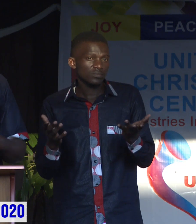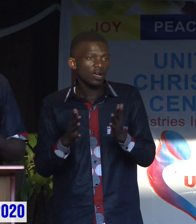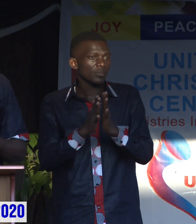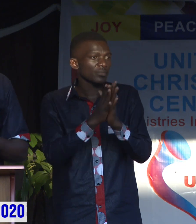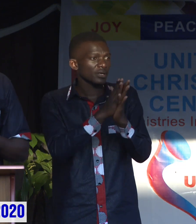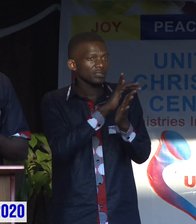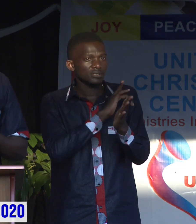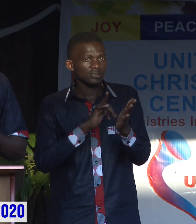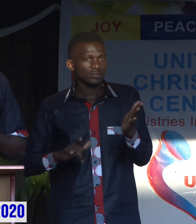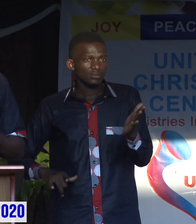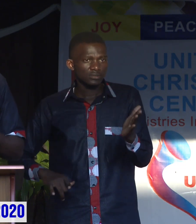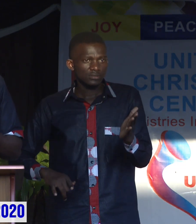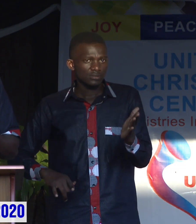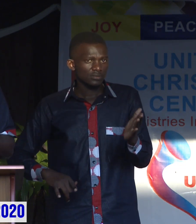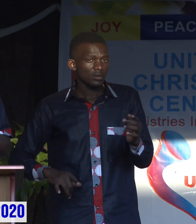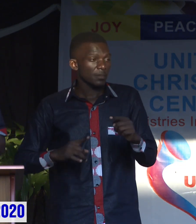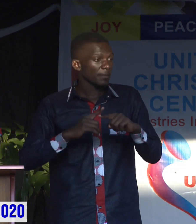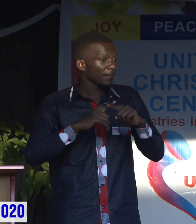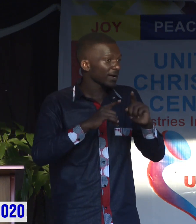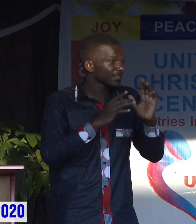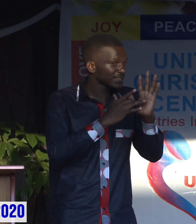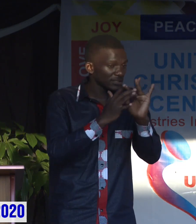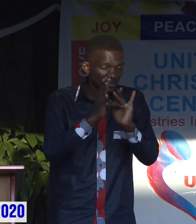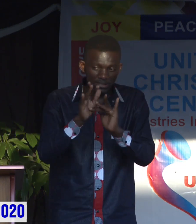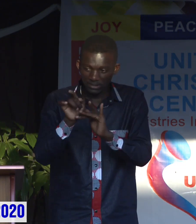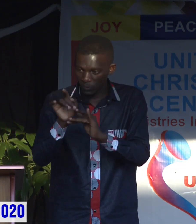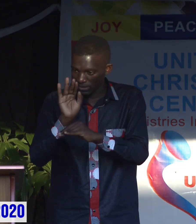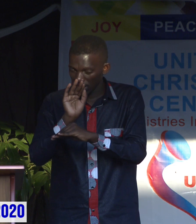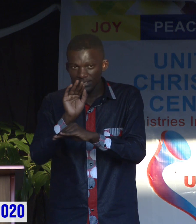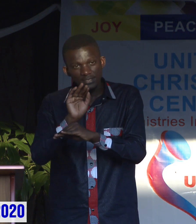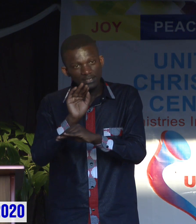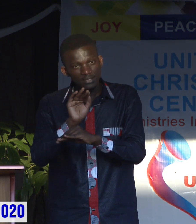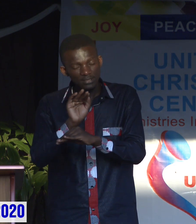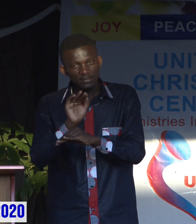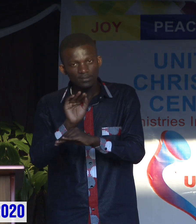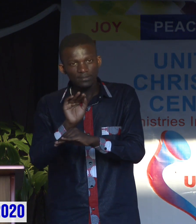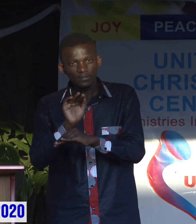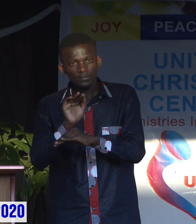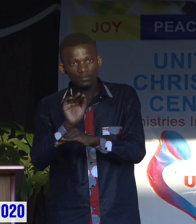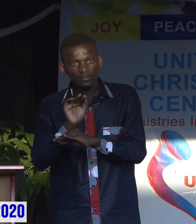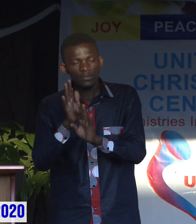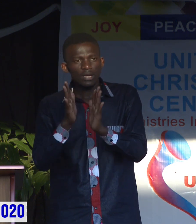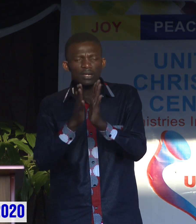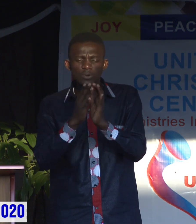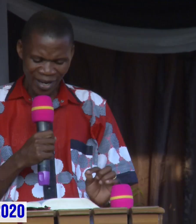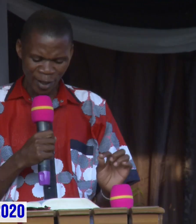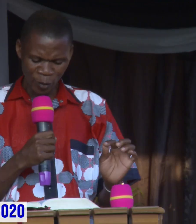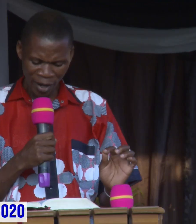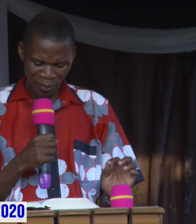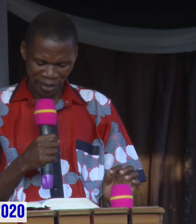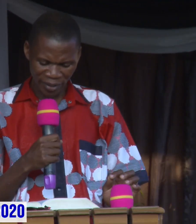Praise the Lord. Mukama yebazibwe. But Jesus was asking. Ne Yesu yali abuza. And he was telling us.